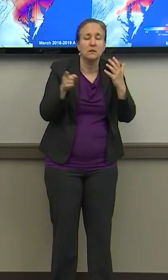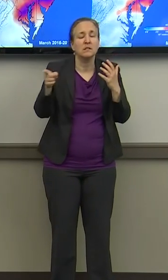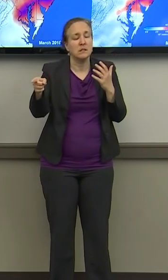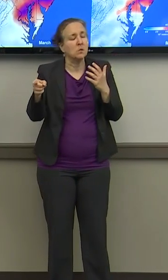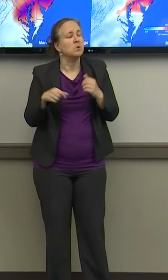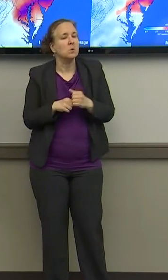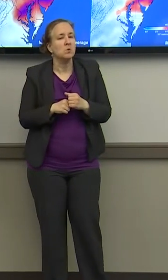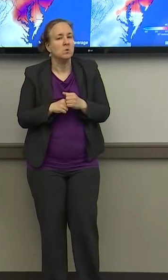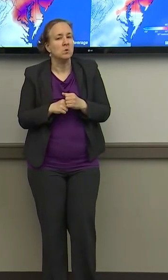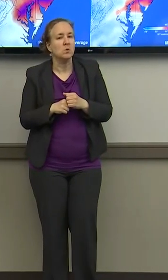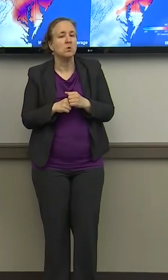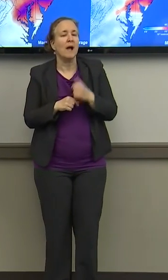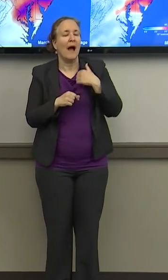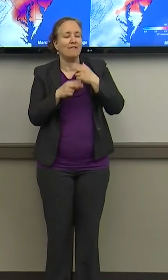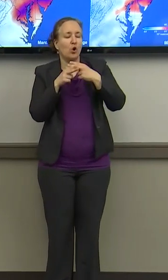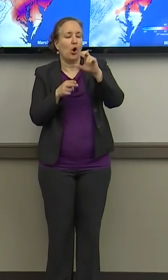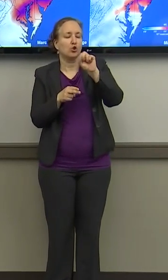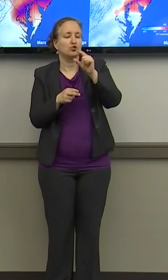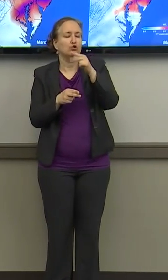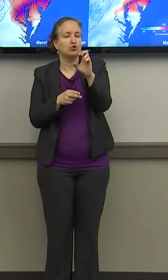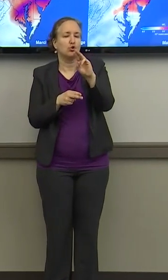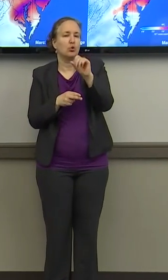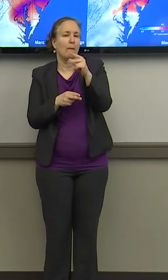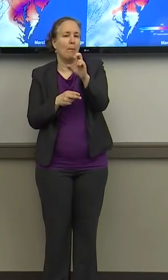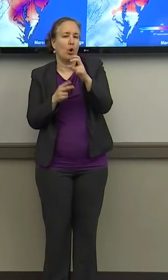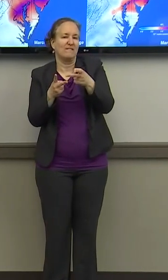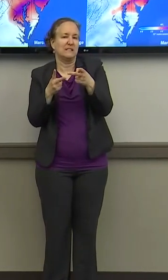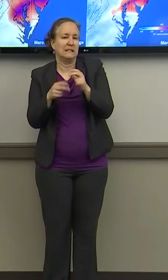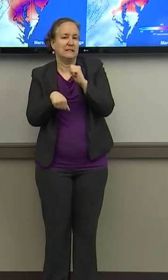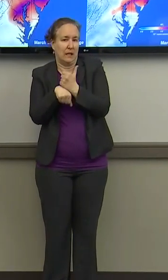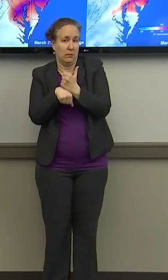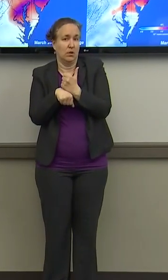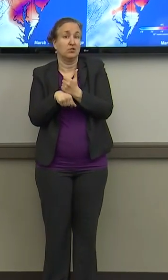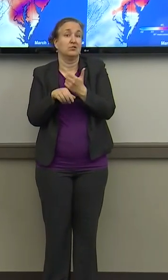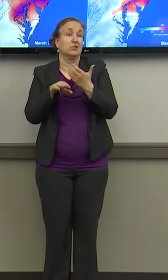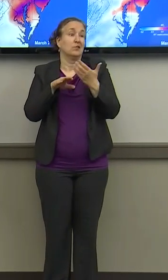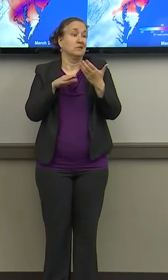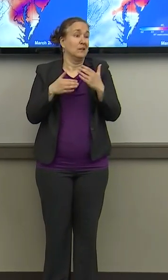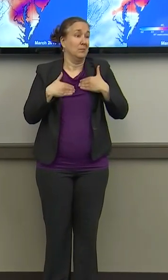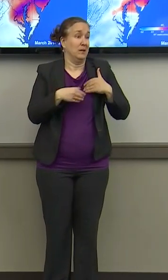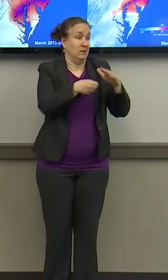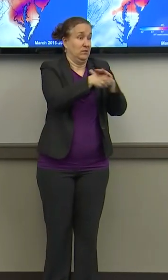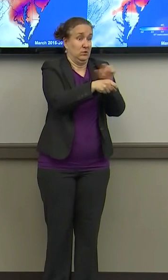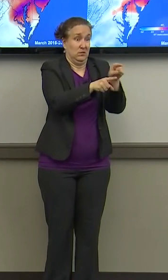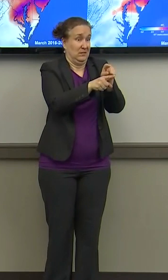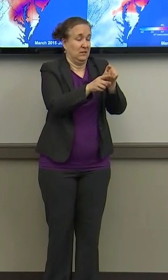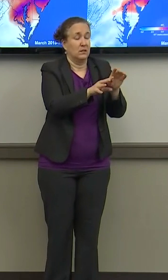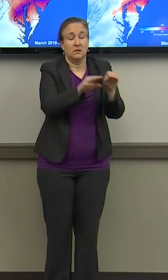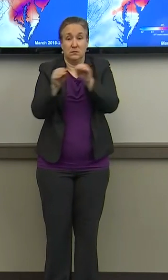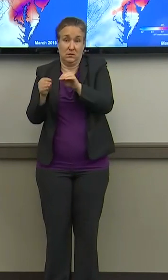surge morgue facility set up in the county, and that is all the information that I have.